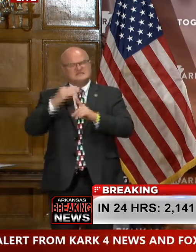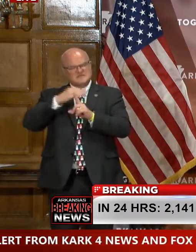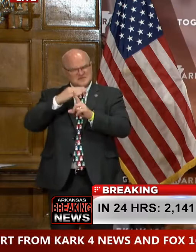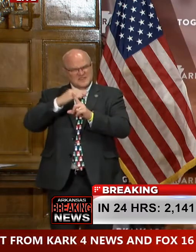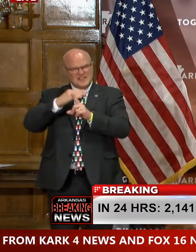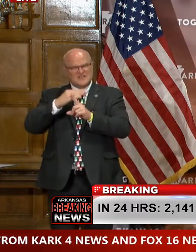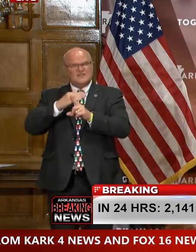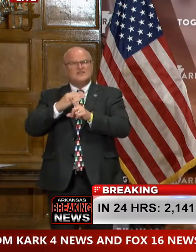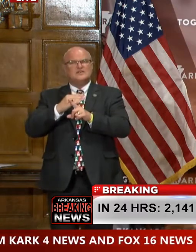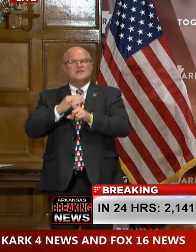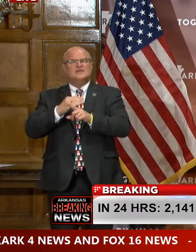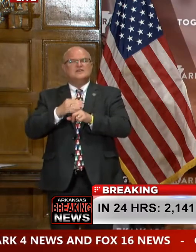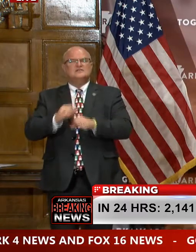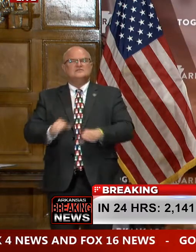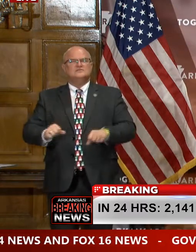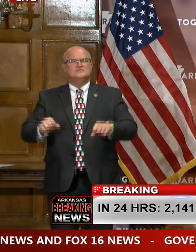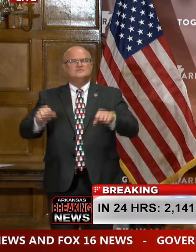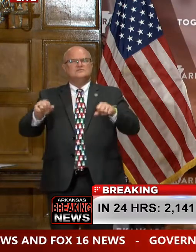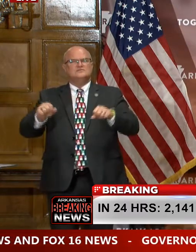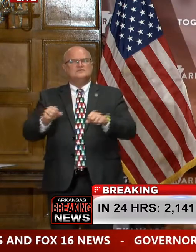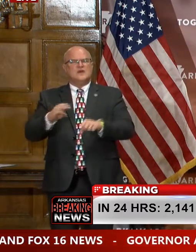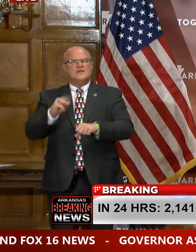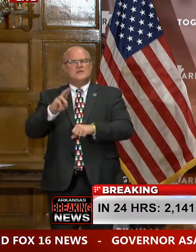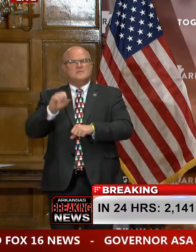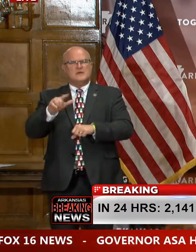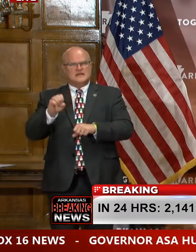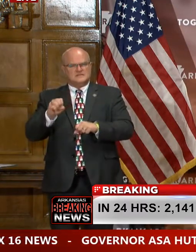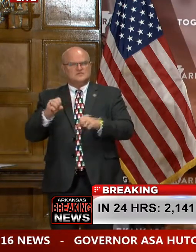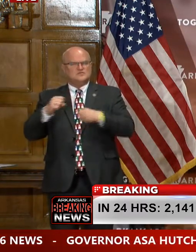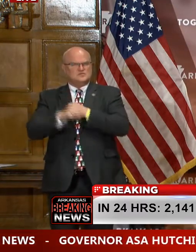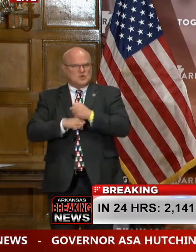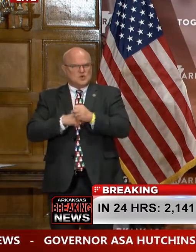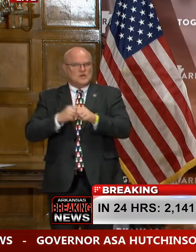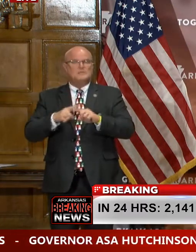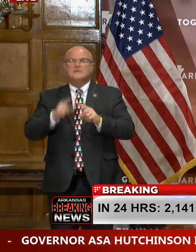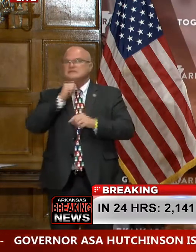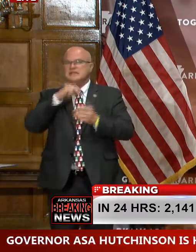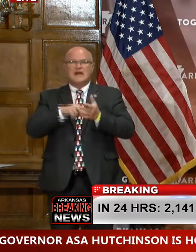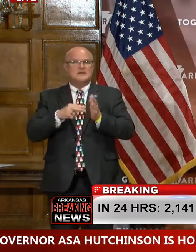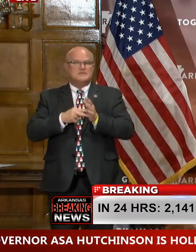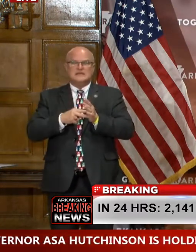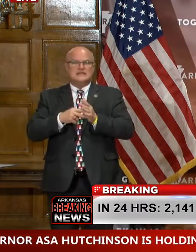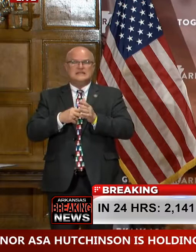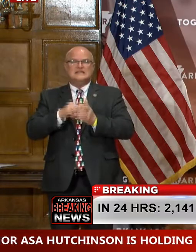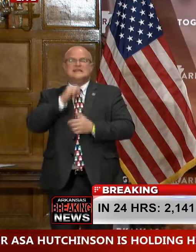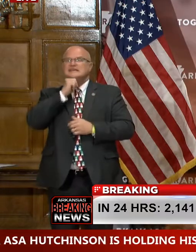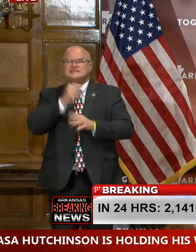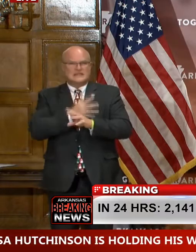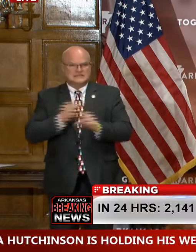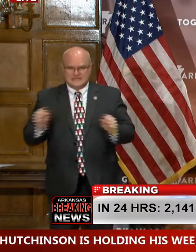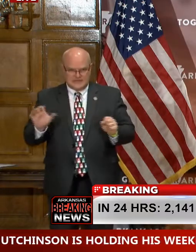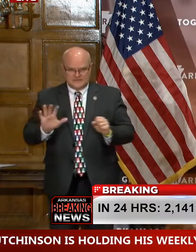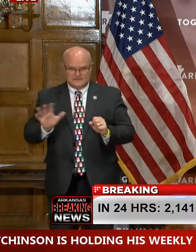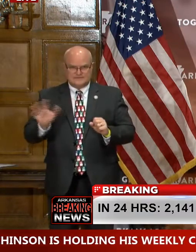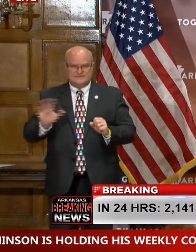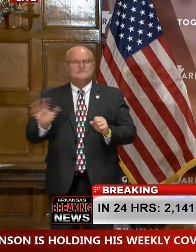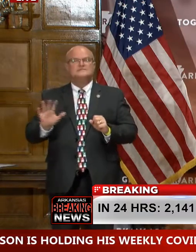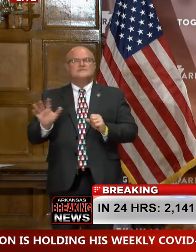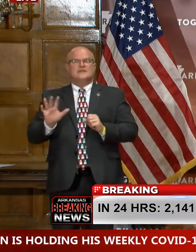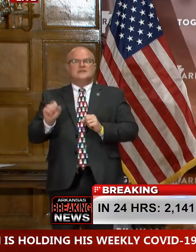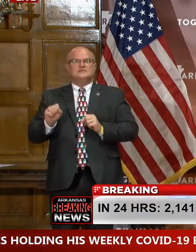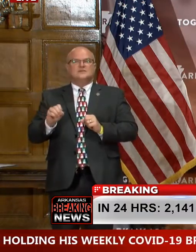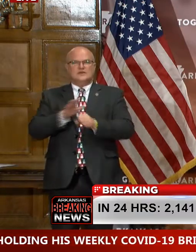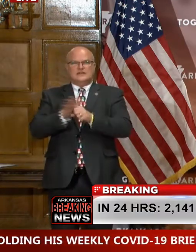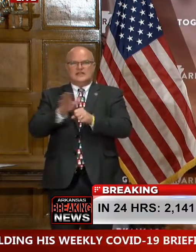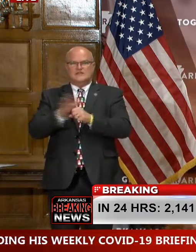some swelling of the arm, and some soreness, but that does not mean that the vaccines are not safe. So